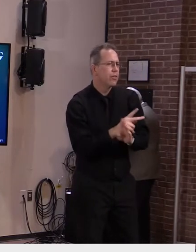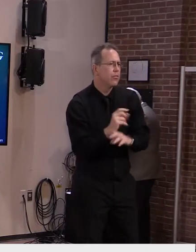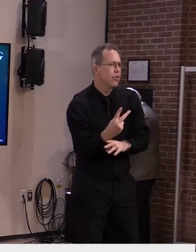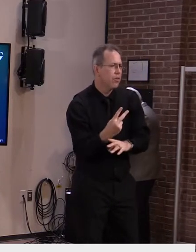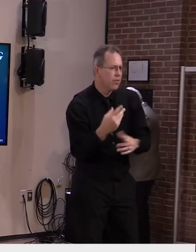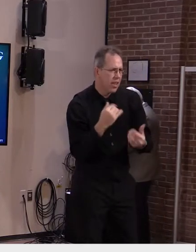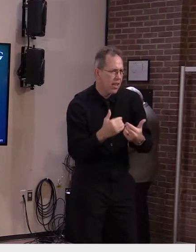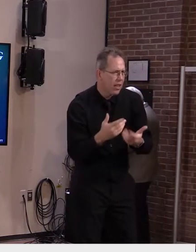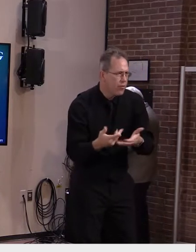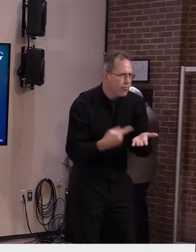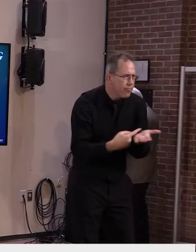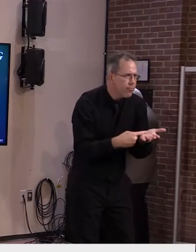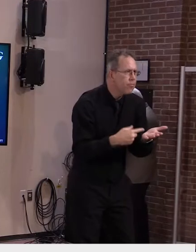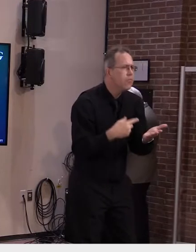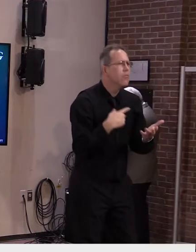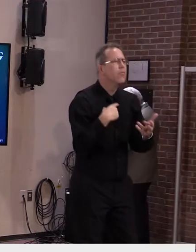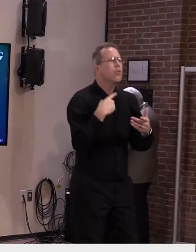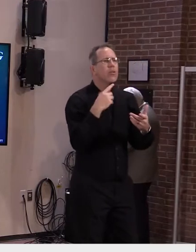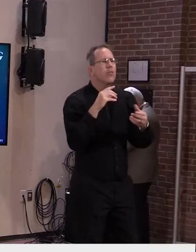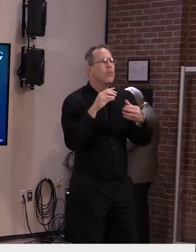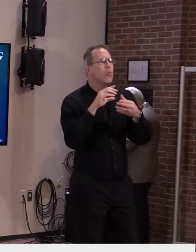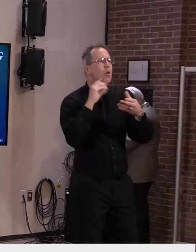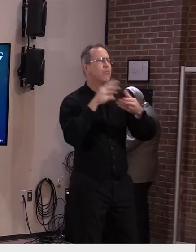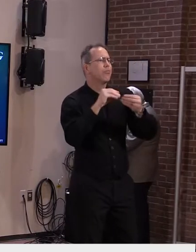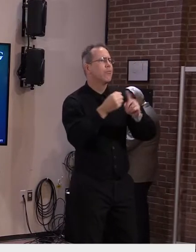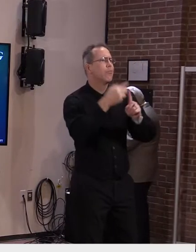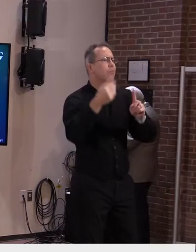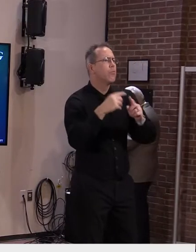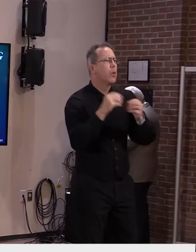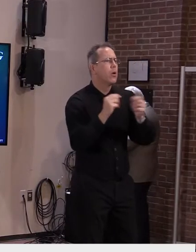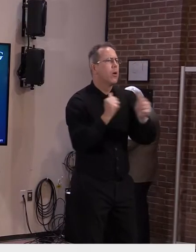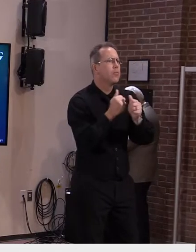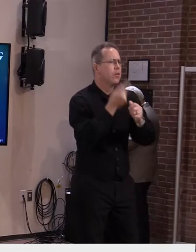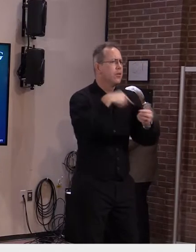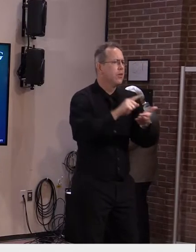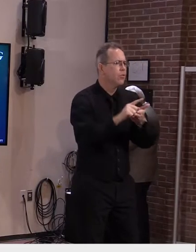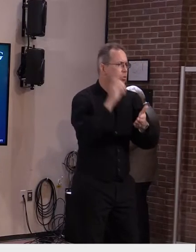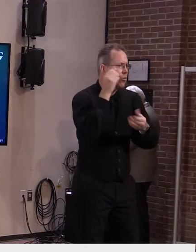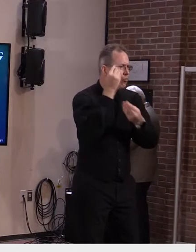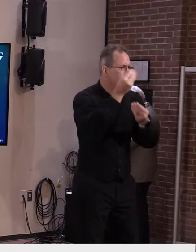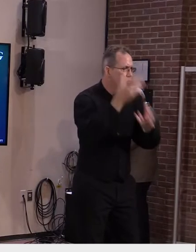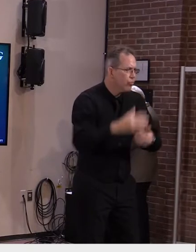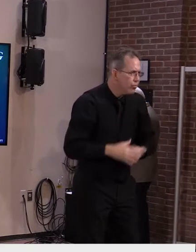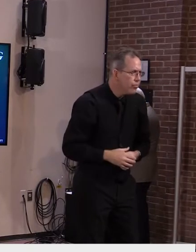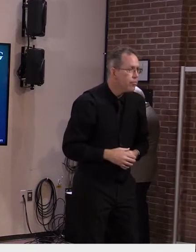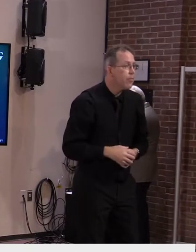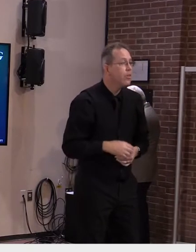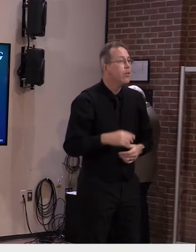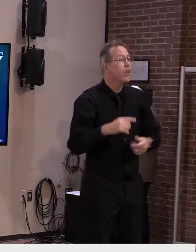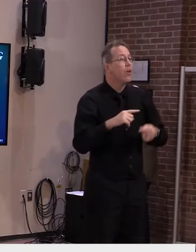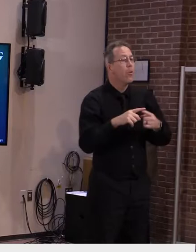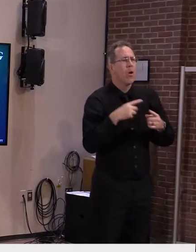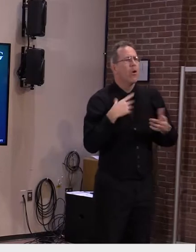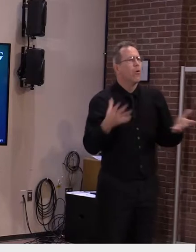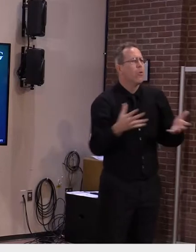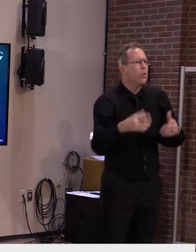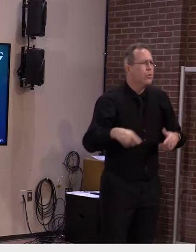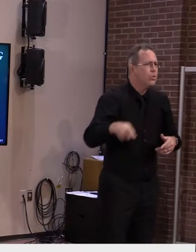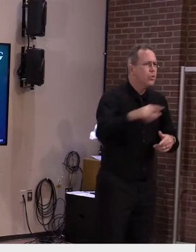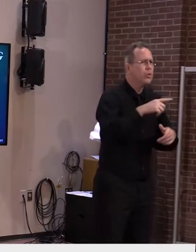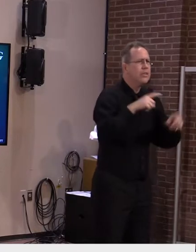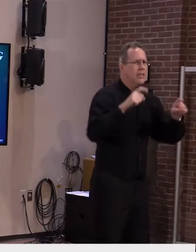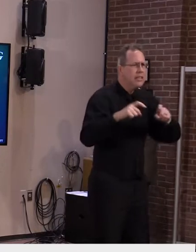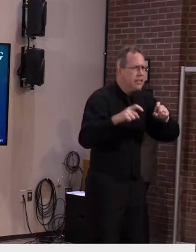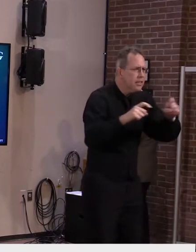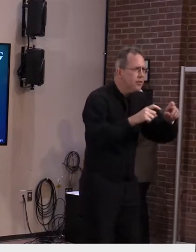are encouraging school districts to conduct more testing after the Thanksgiving holiday. We sent out over 2,500 PCR take-home test